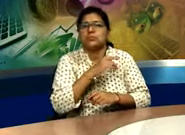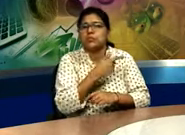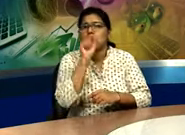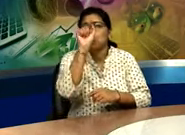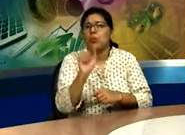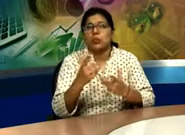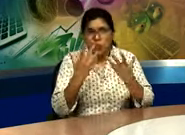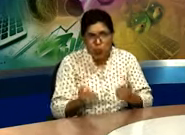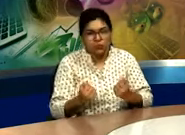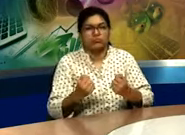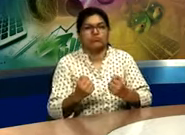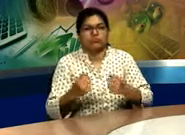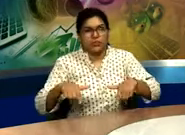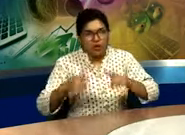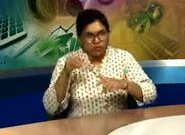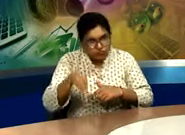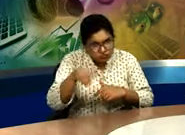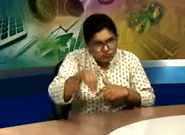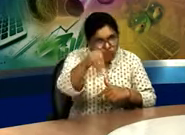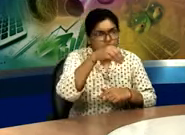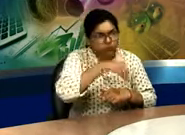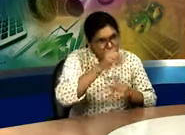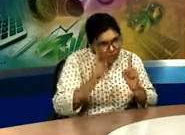have benefited the environment by